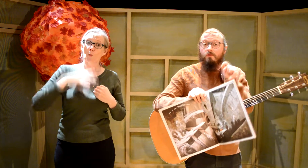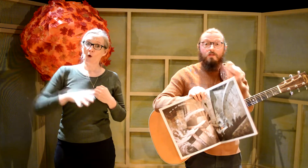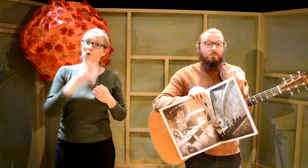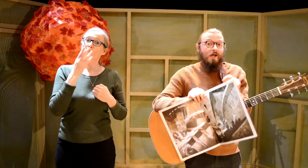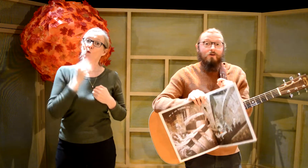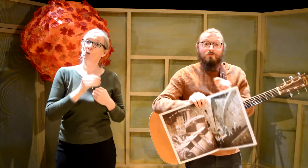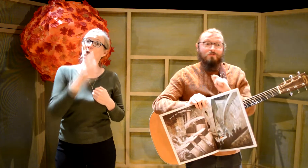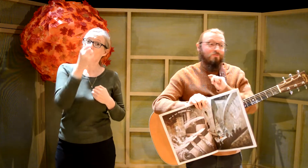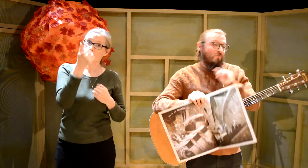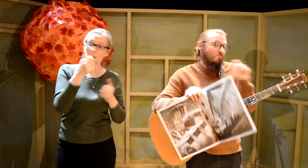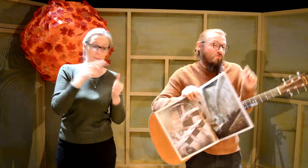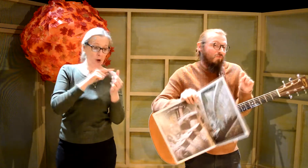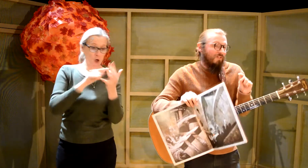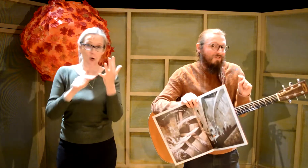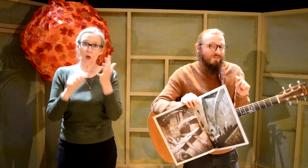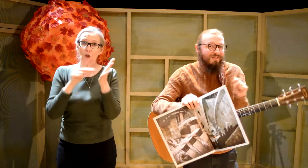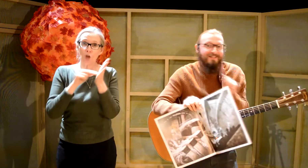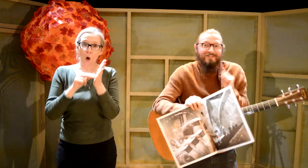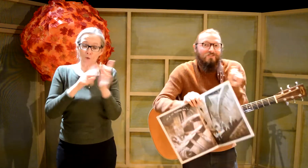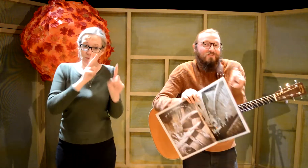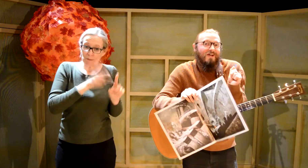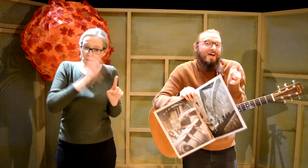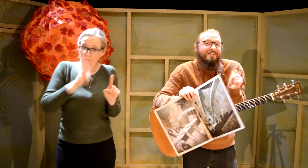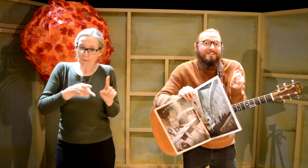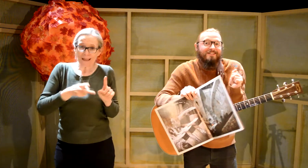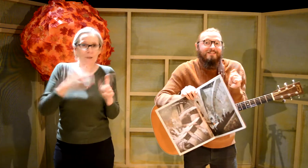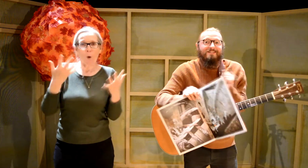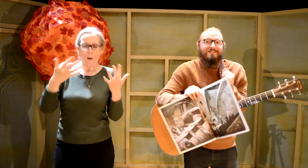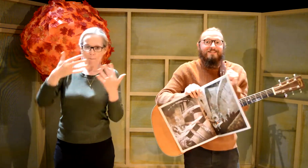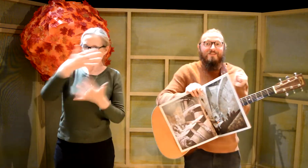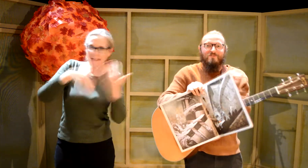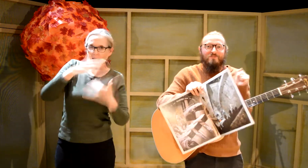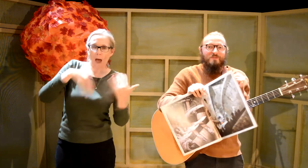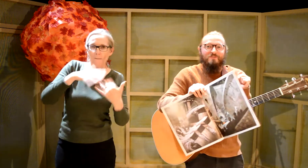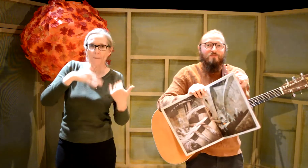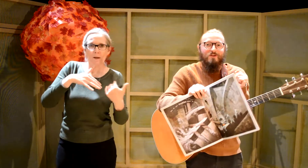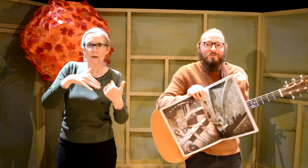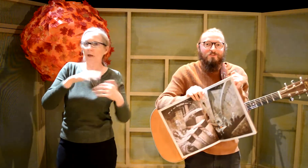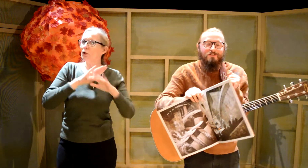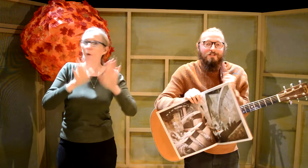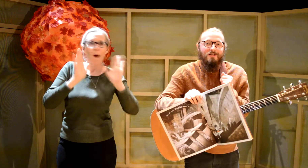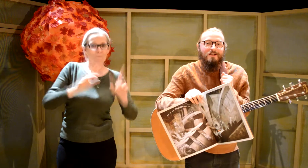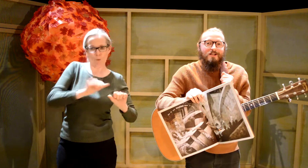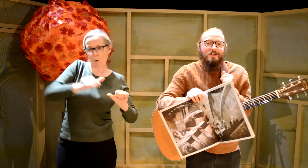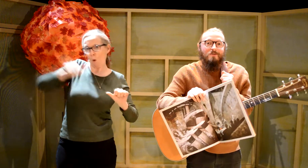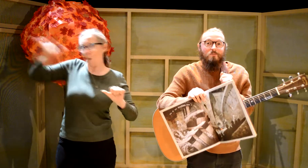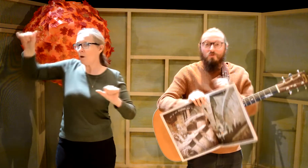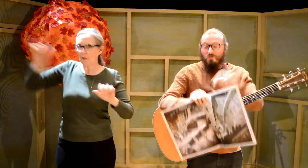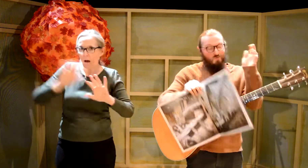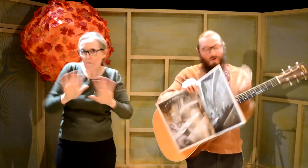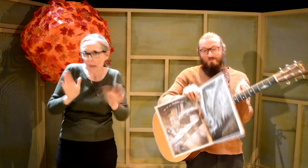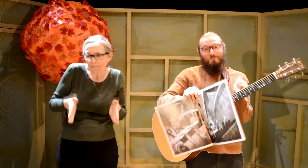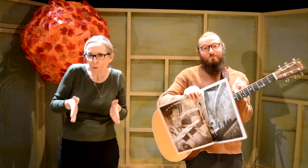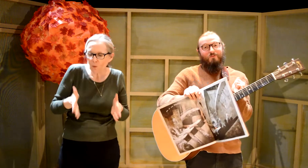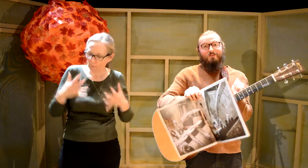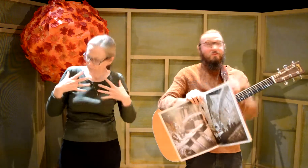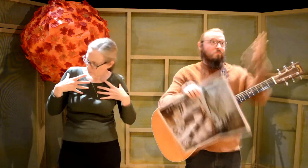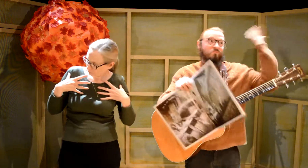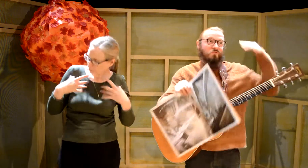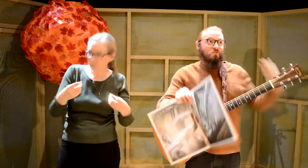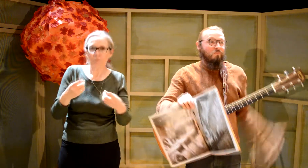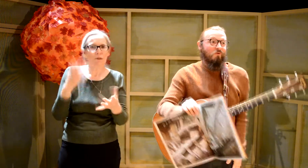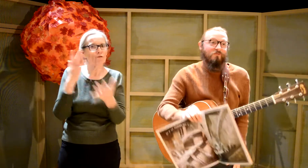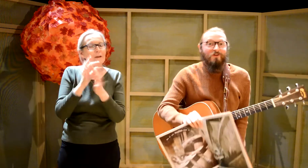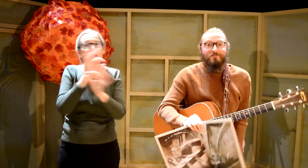and over. That's allowed. There's no rules here really. These are just ideas to give you some inspiration. You can do whatever you want really. You